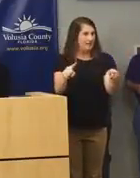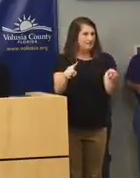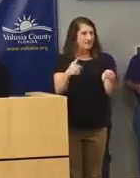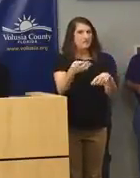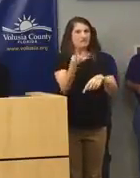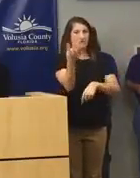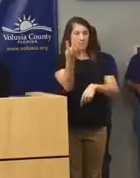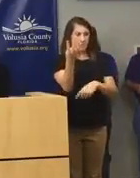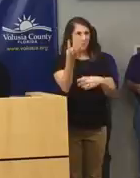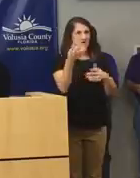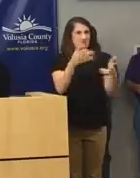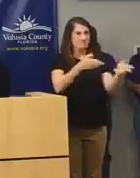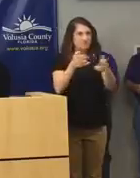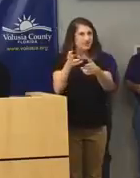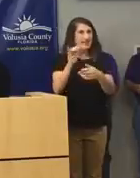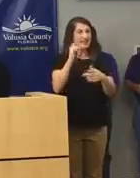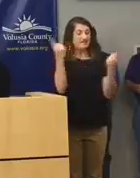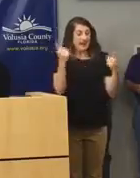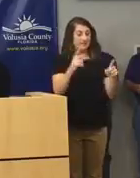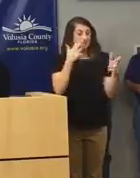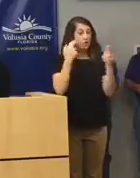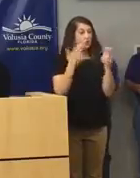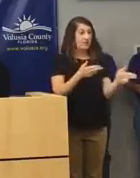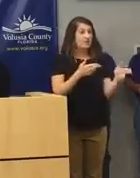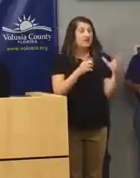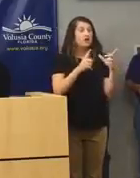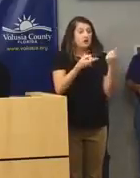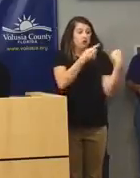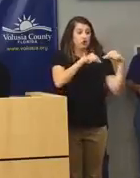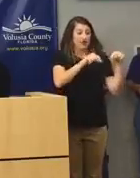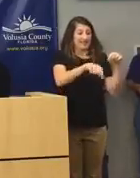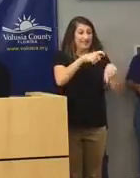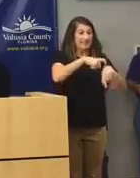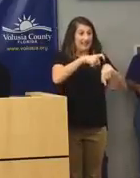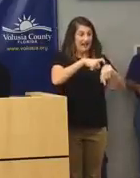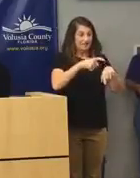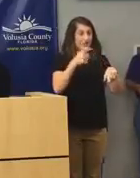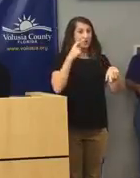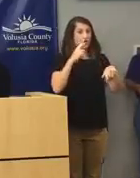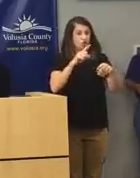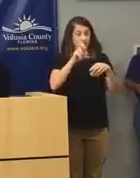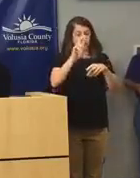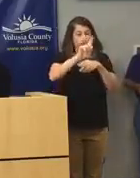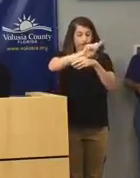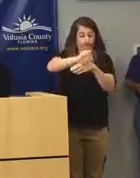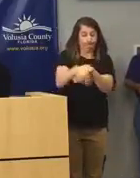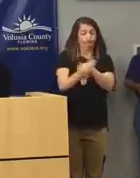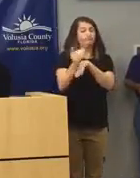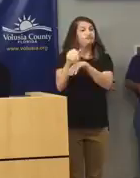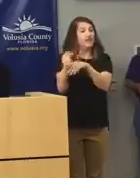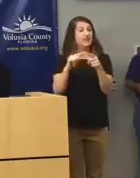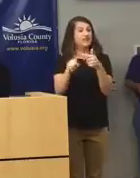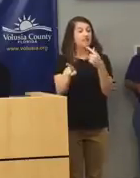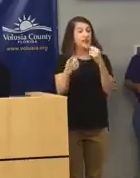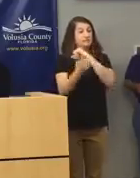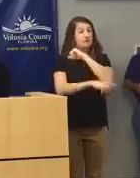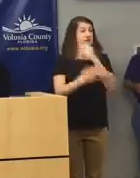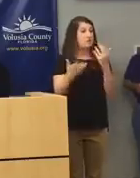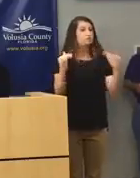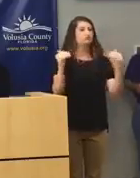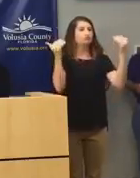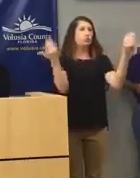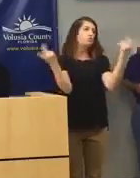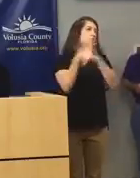it's important to know that if you commit a burglary during this time period, this curfew in a state of emergency, the penalties are